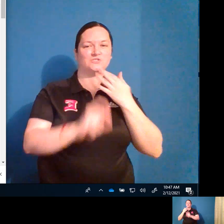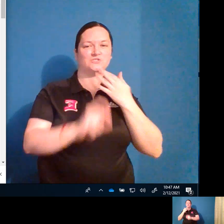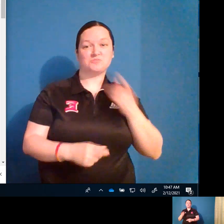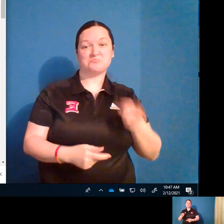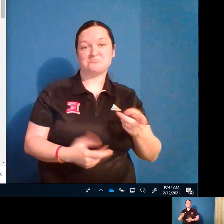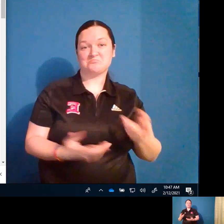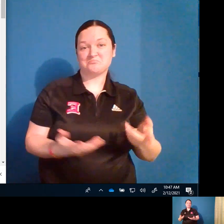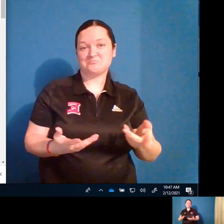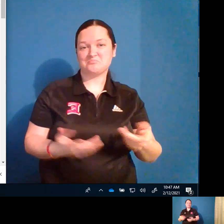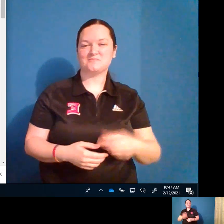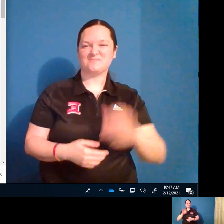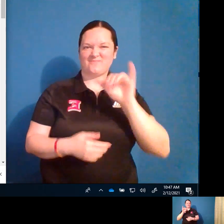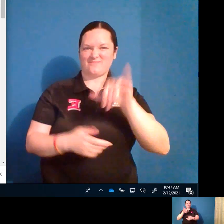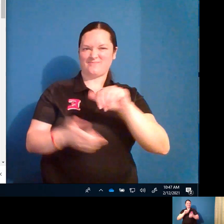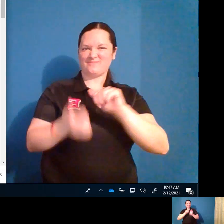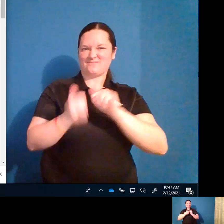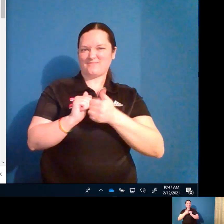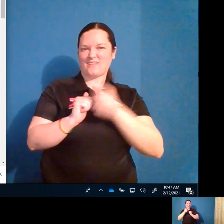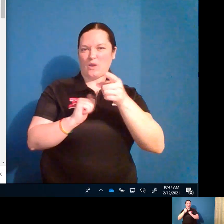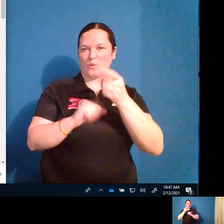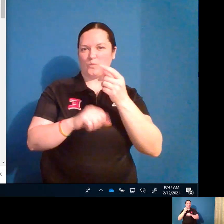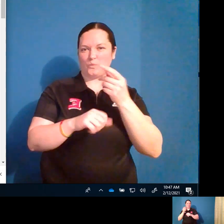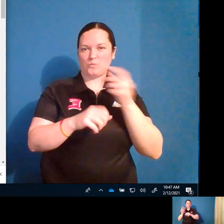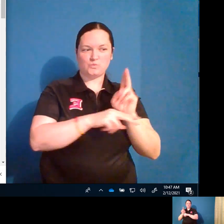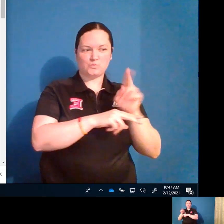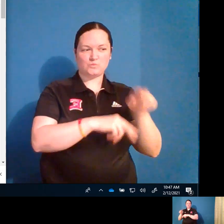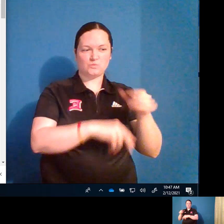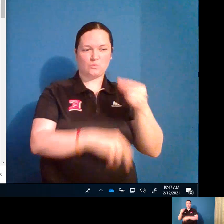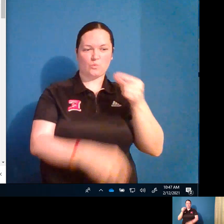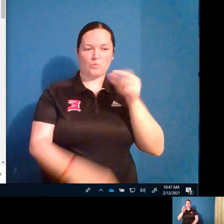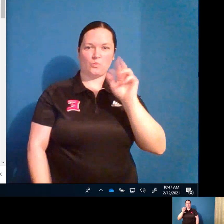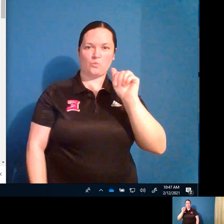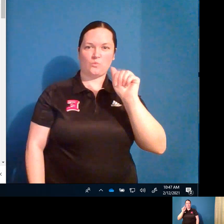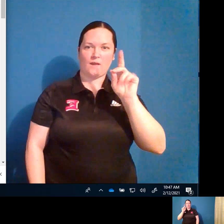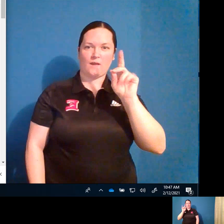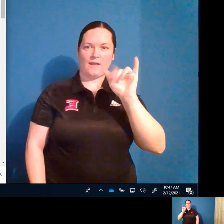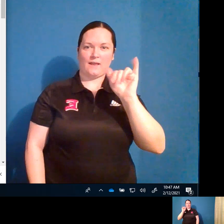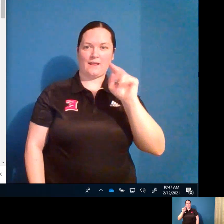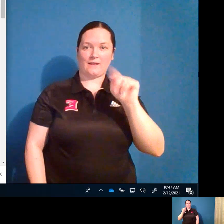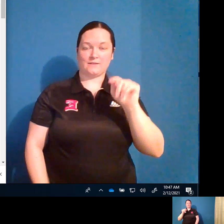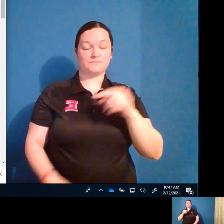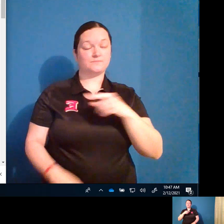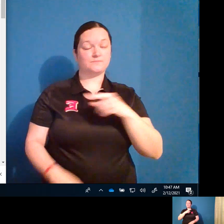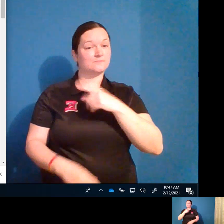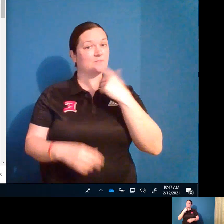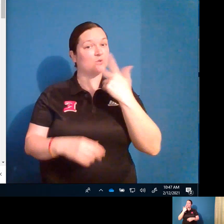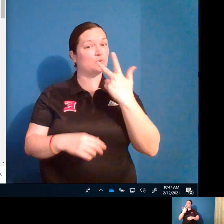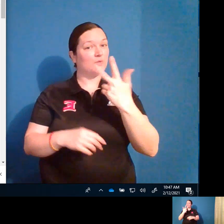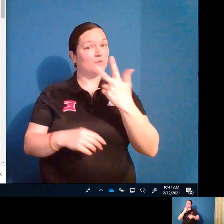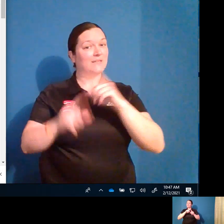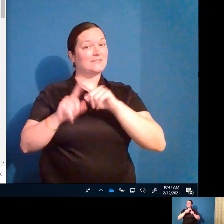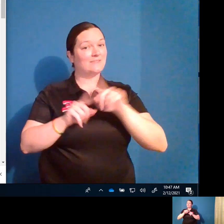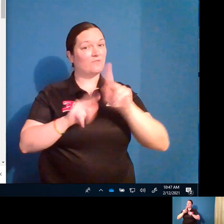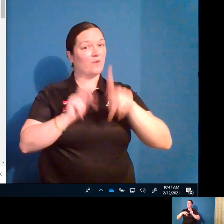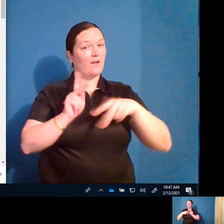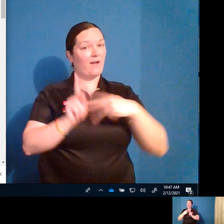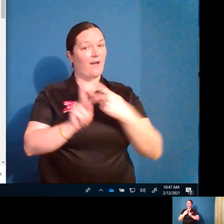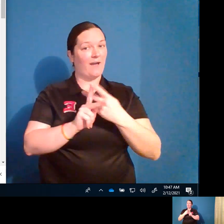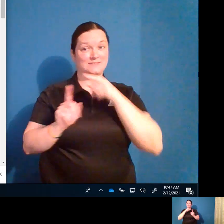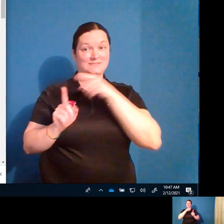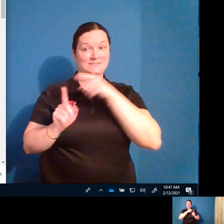So there you go. That's how you work with your gradient. Now, said you had to do 3 different types. If I hover over there,